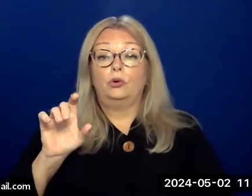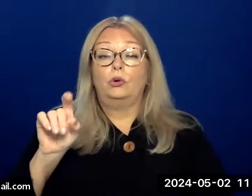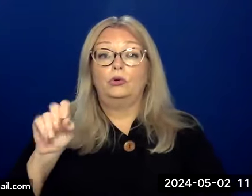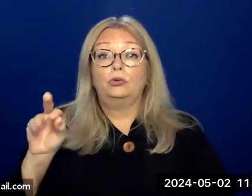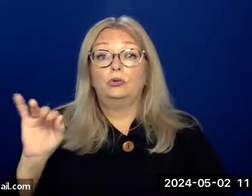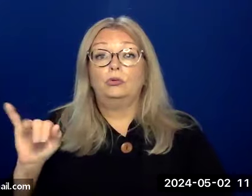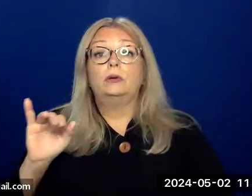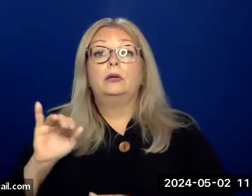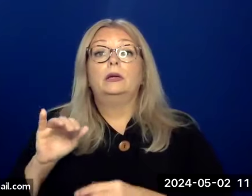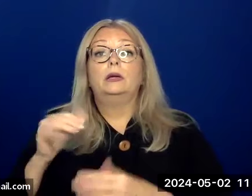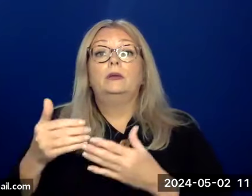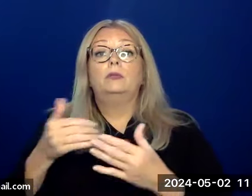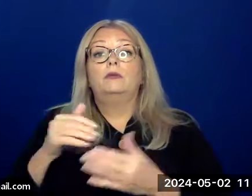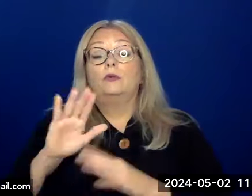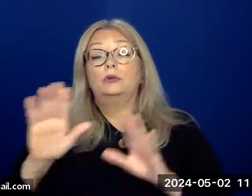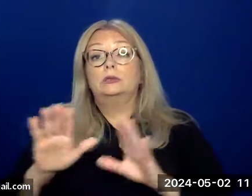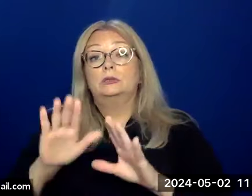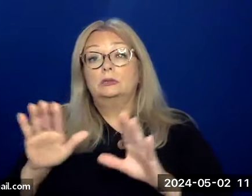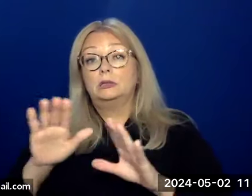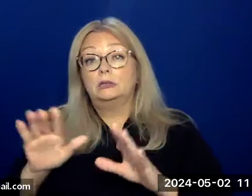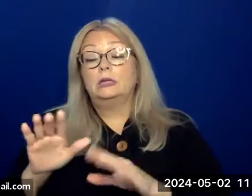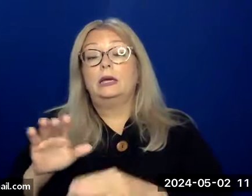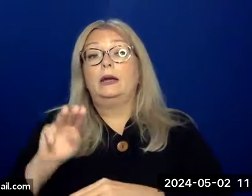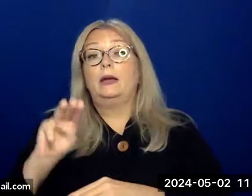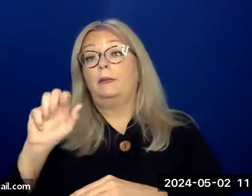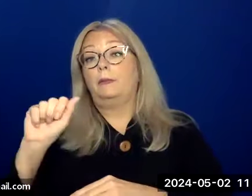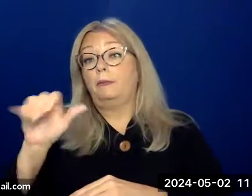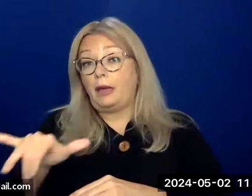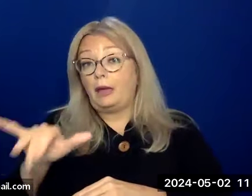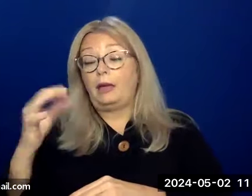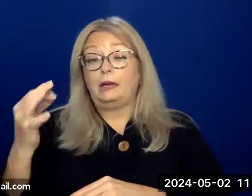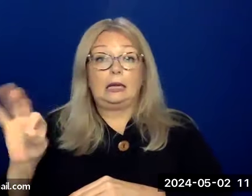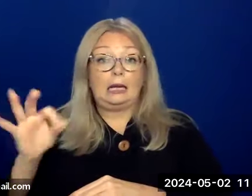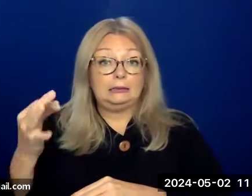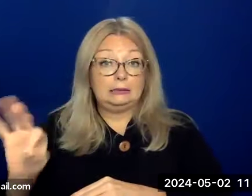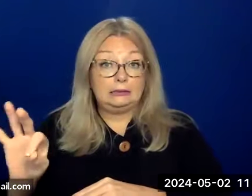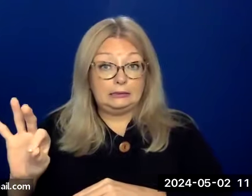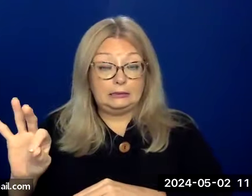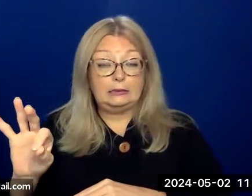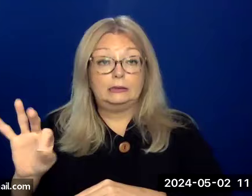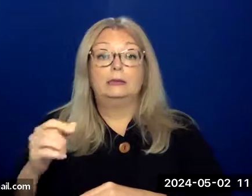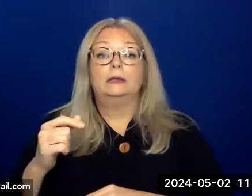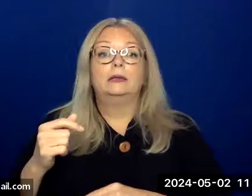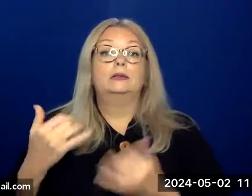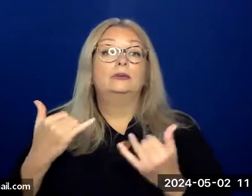May 19th. With that, we'd like to invite your comments.